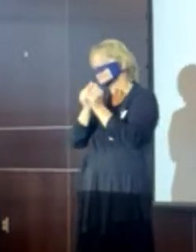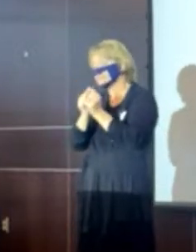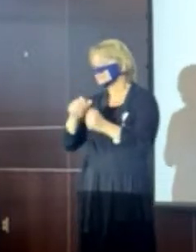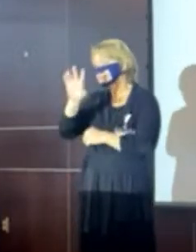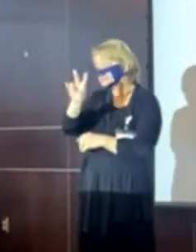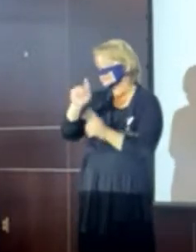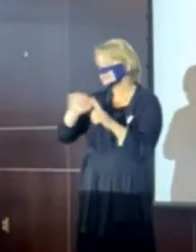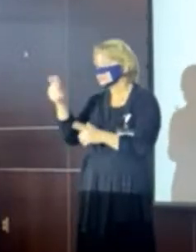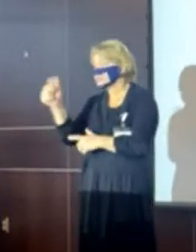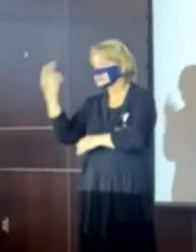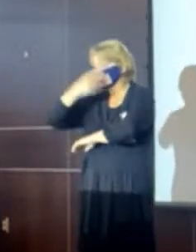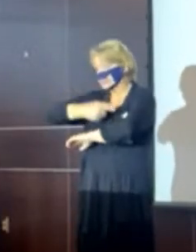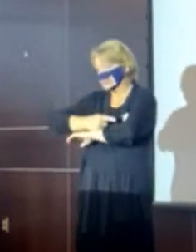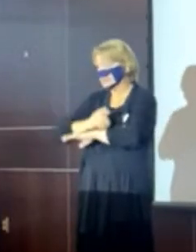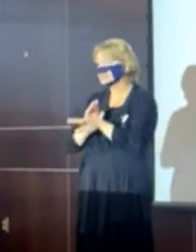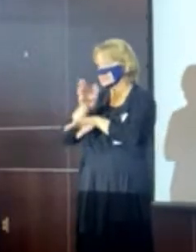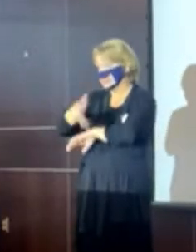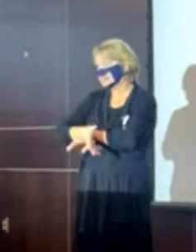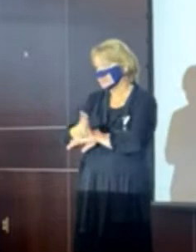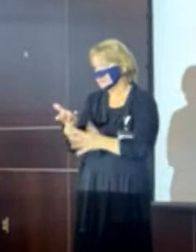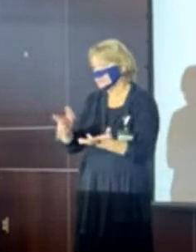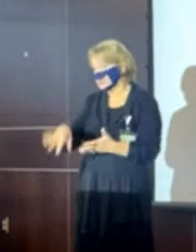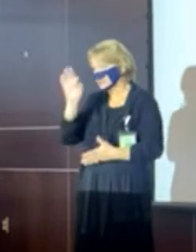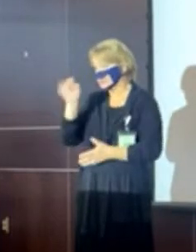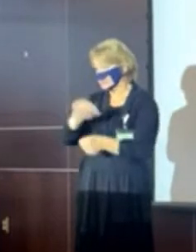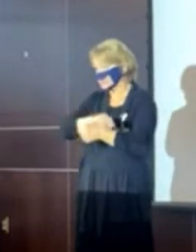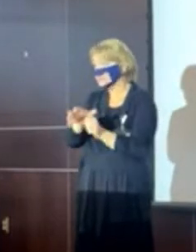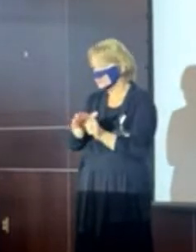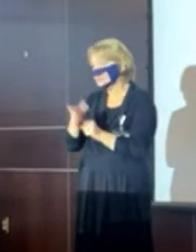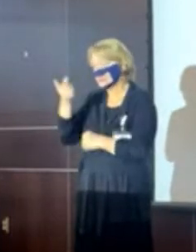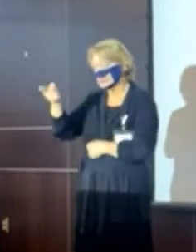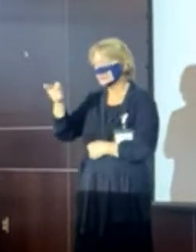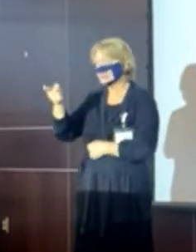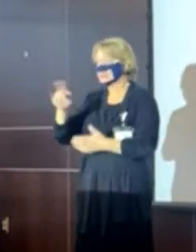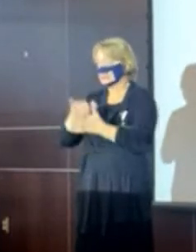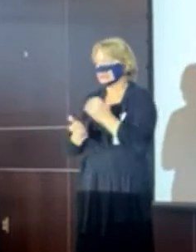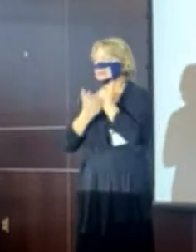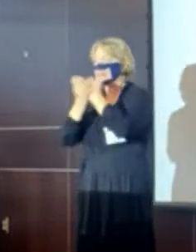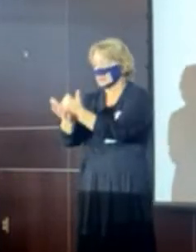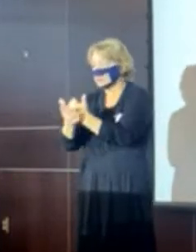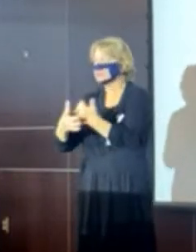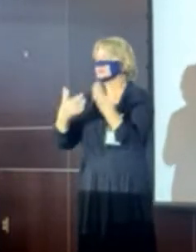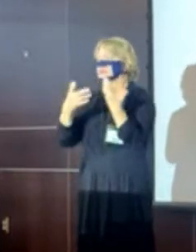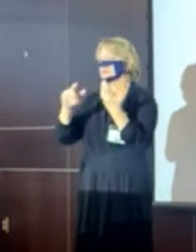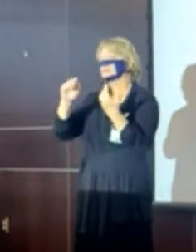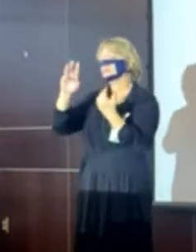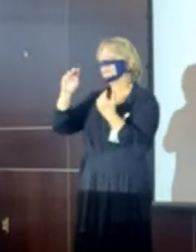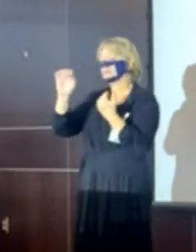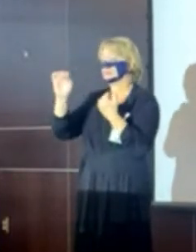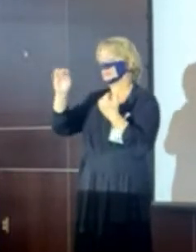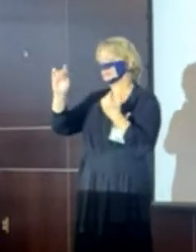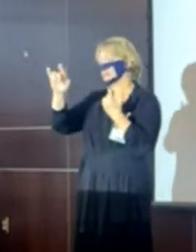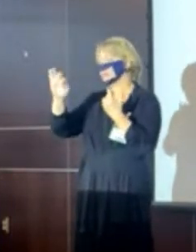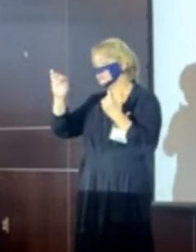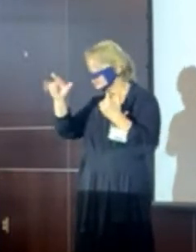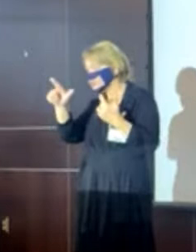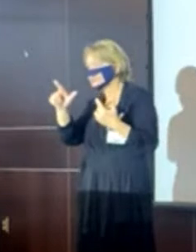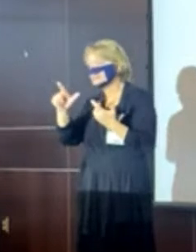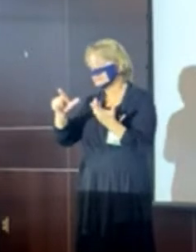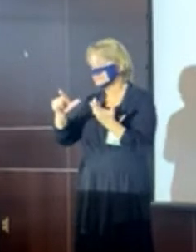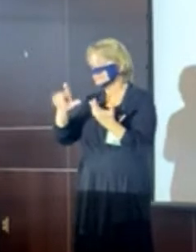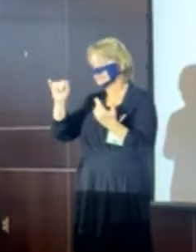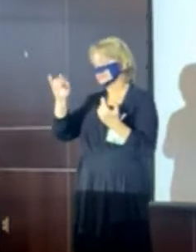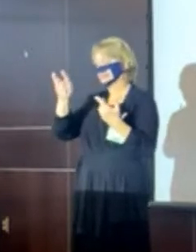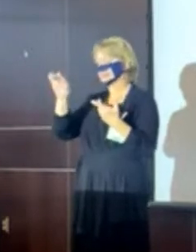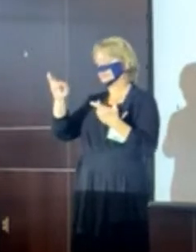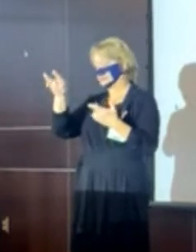intervention happening. So that could be the reason why we're seeing fewer deaths also compared to the number of cases.